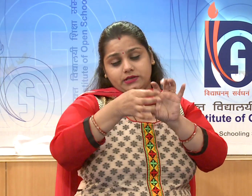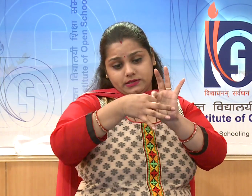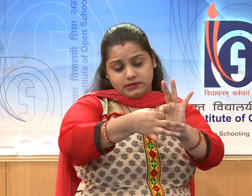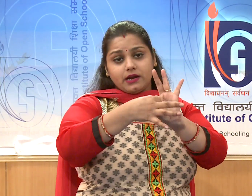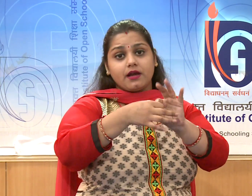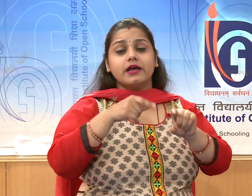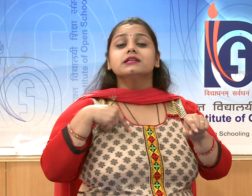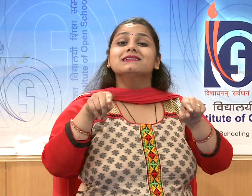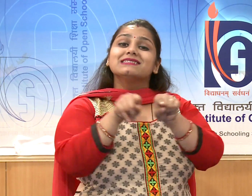while